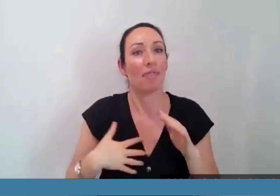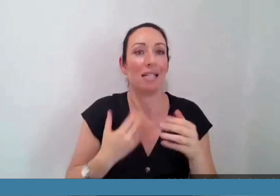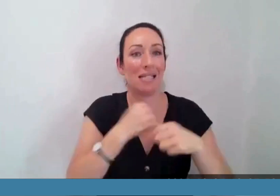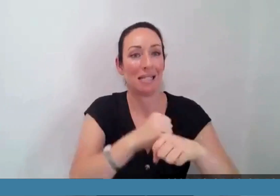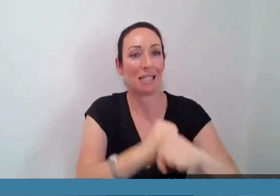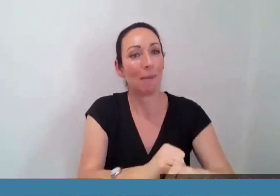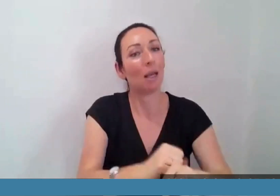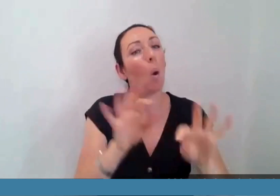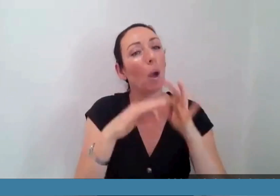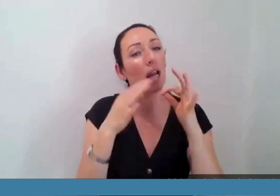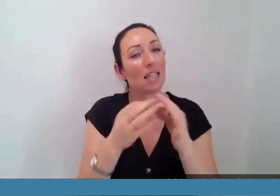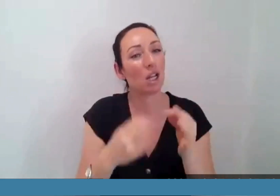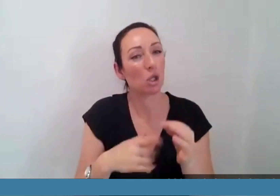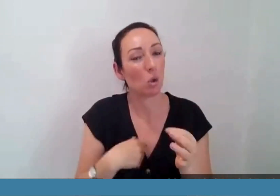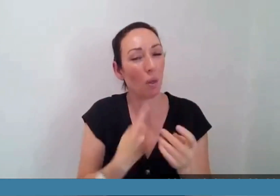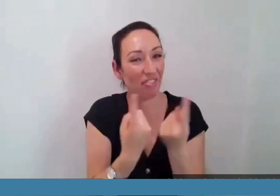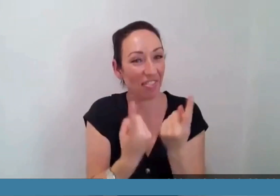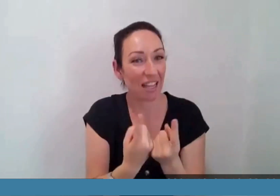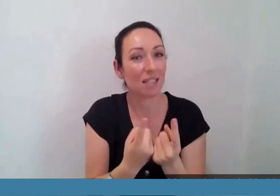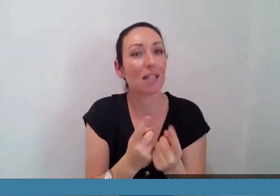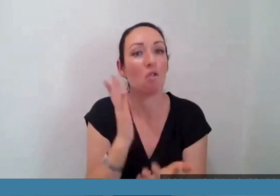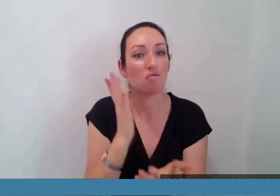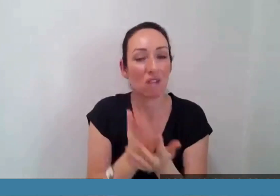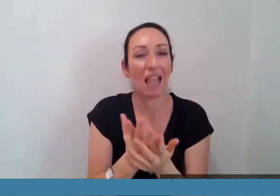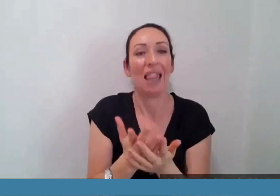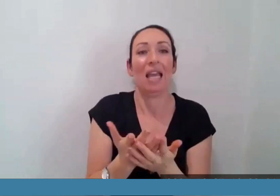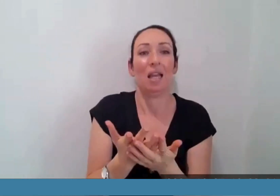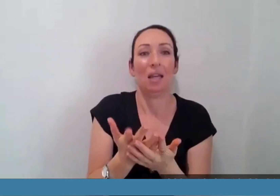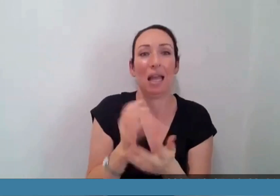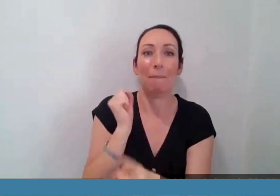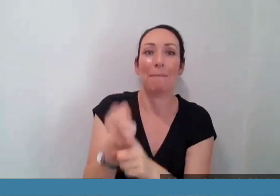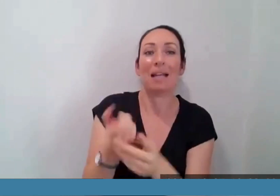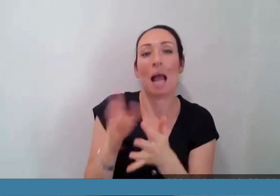to and use of NDIS employment supports.